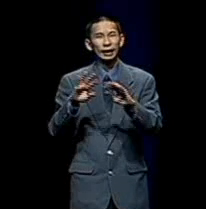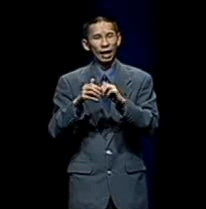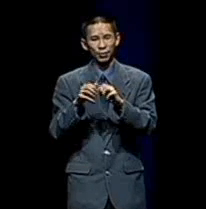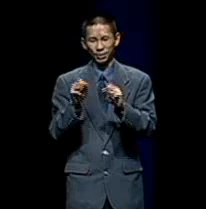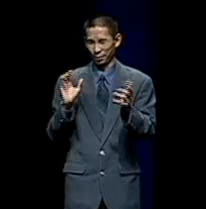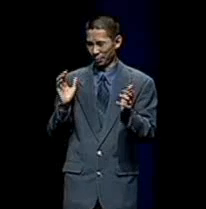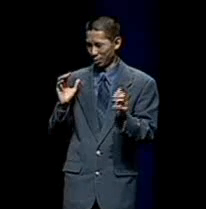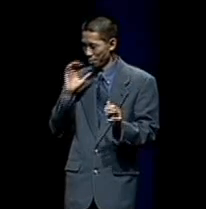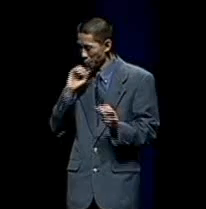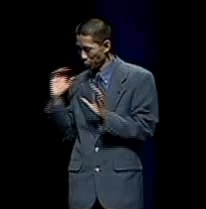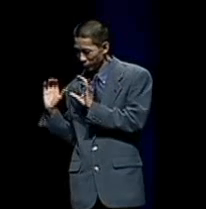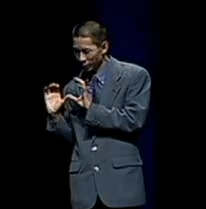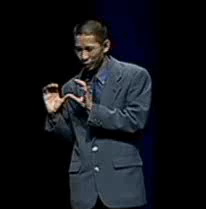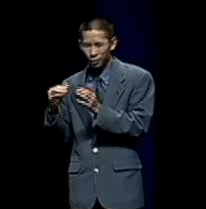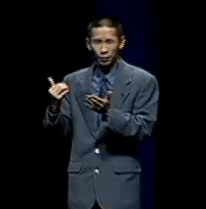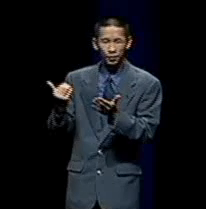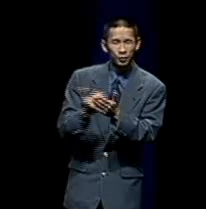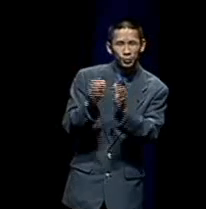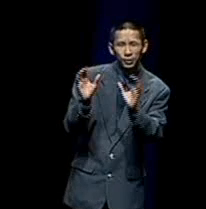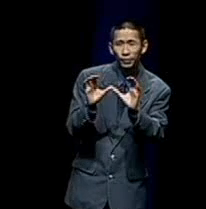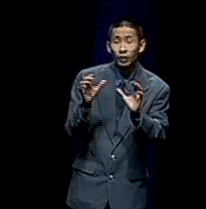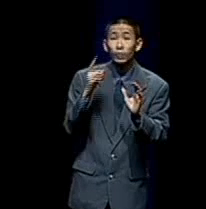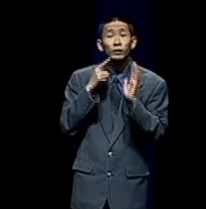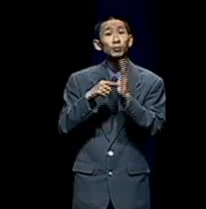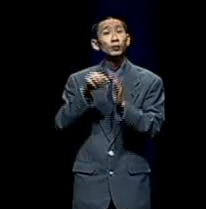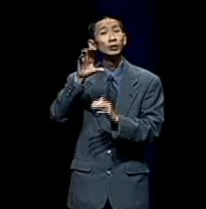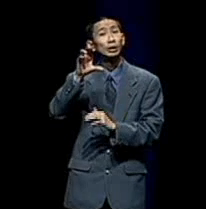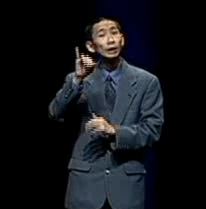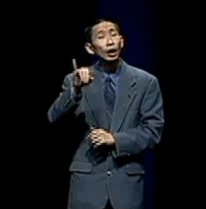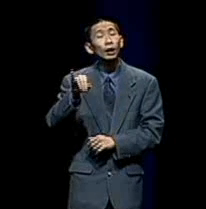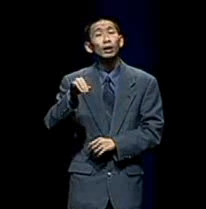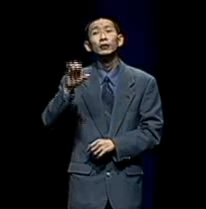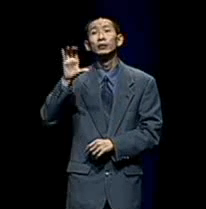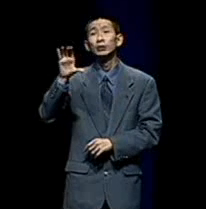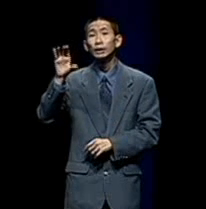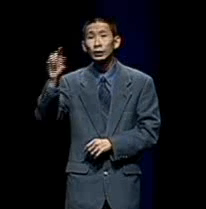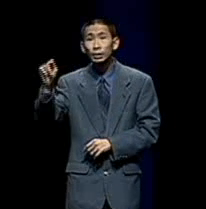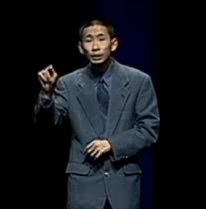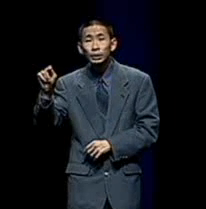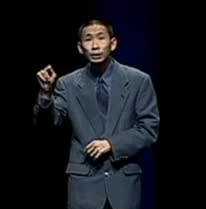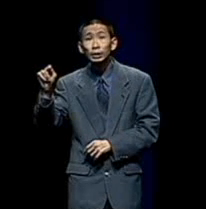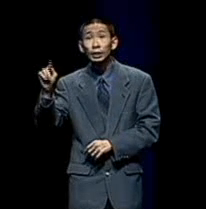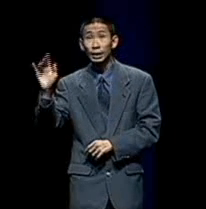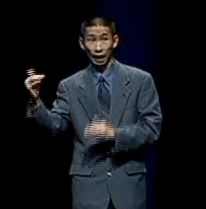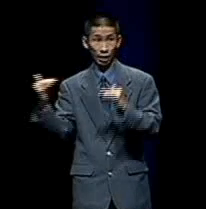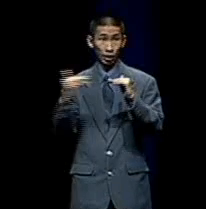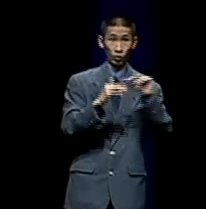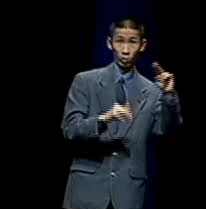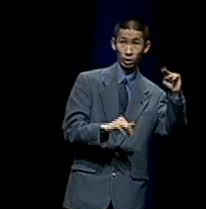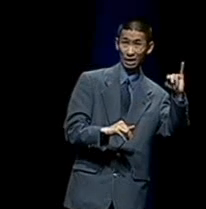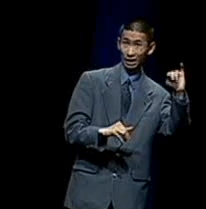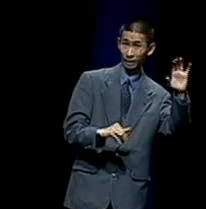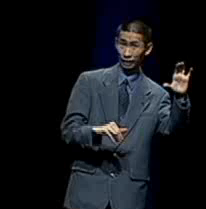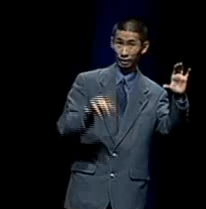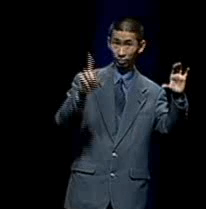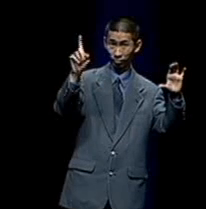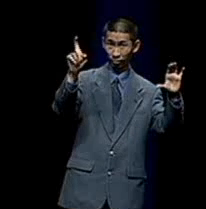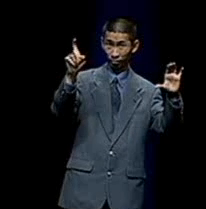certifications? And then it says under that, does CICT equal NIC?